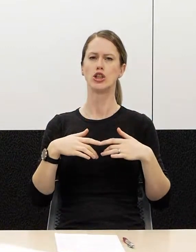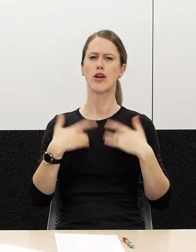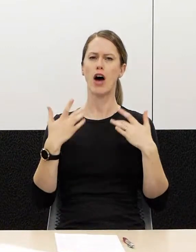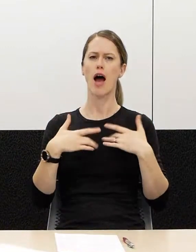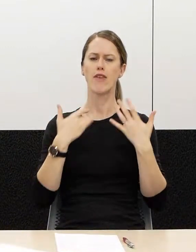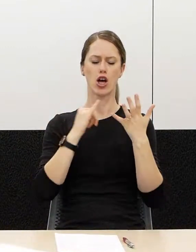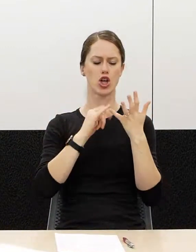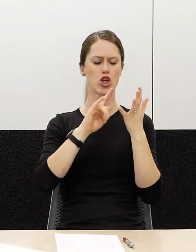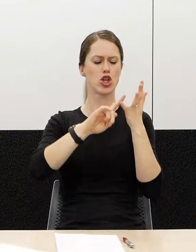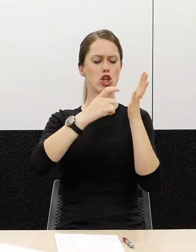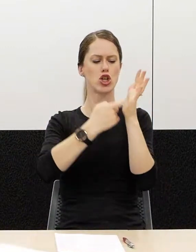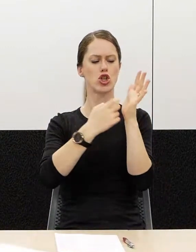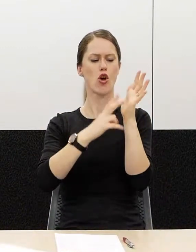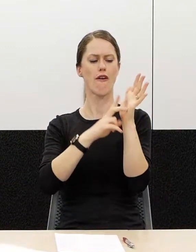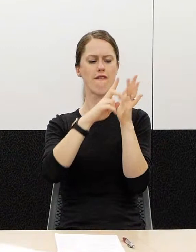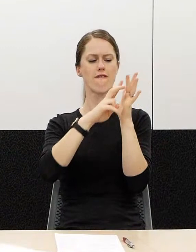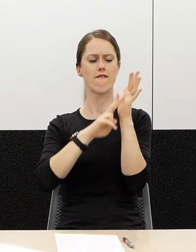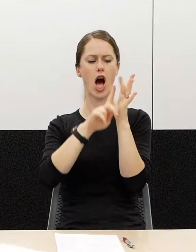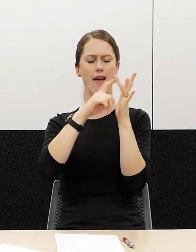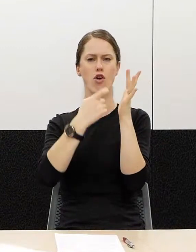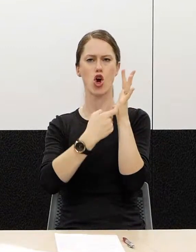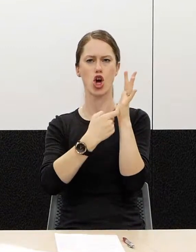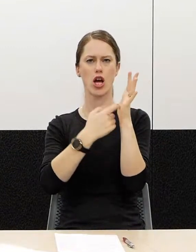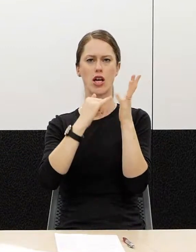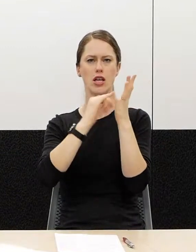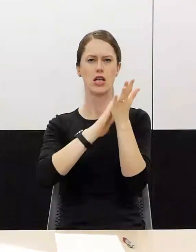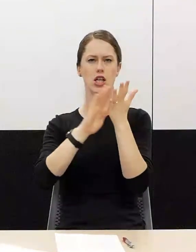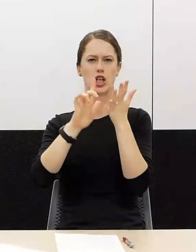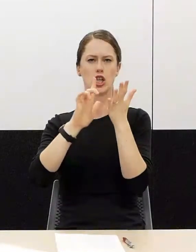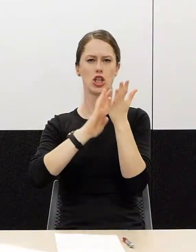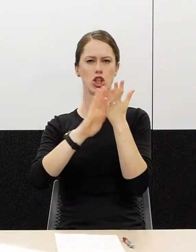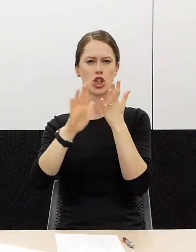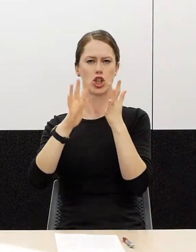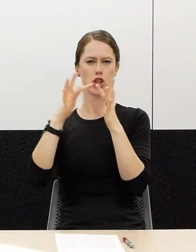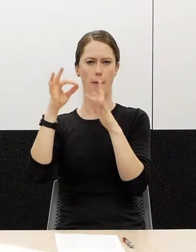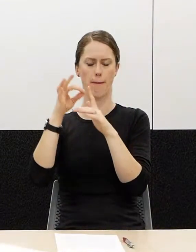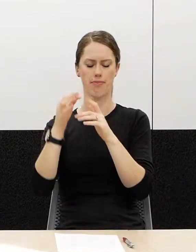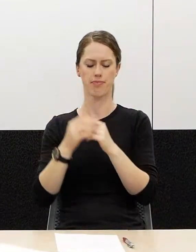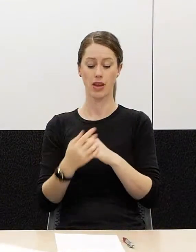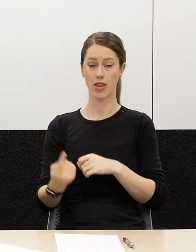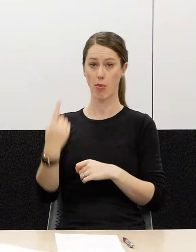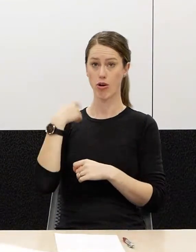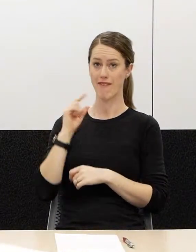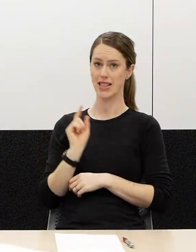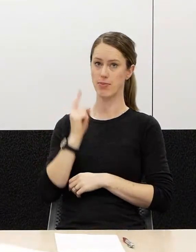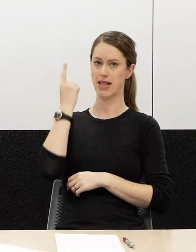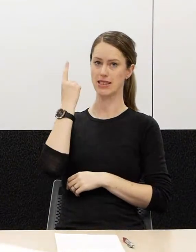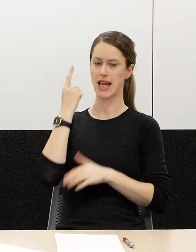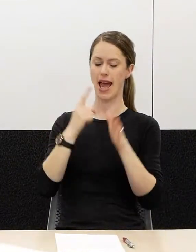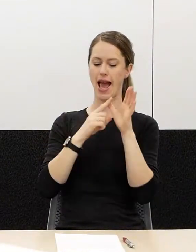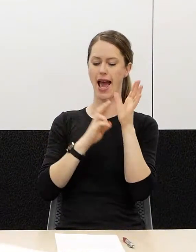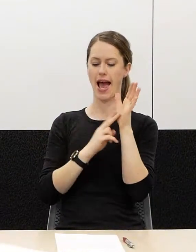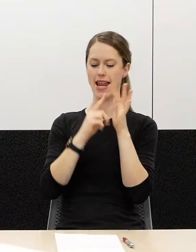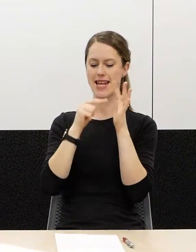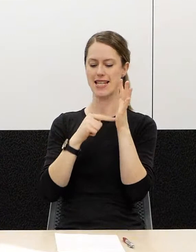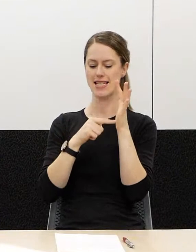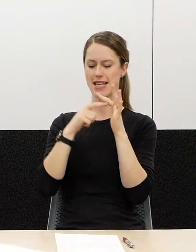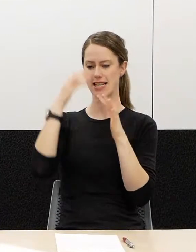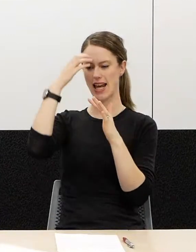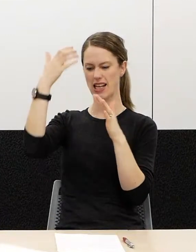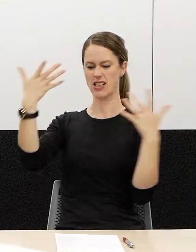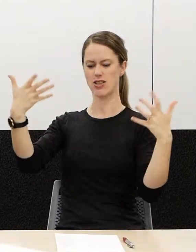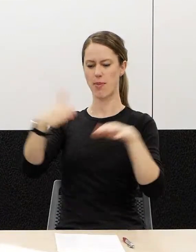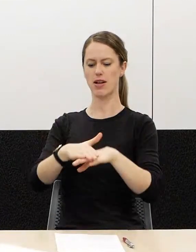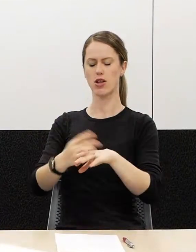previous minister established the Cancer Advisory Group that was set up under Annette King. Before the work was arguably completed, what